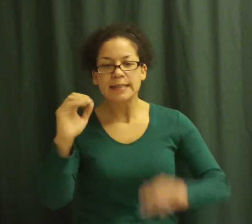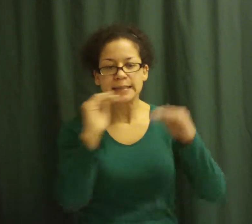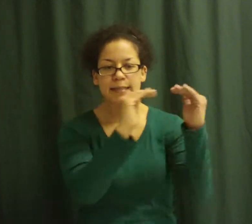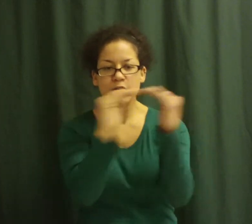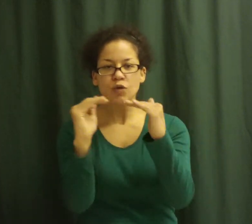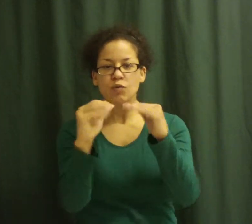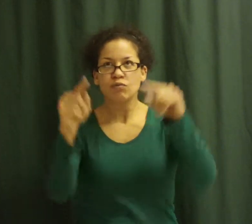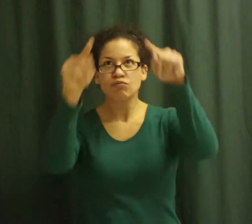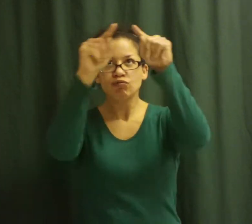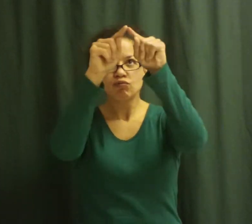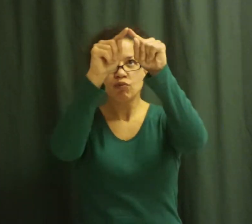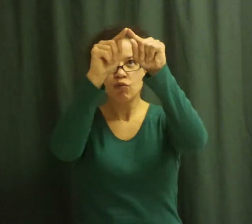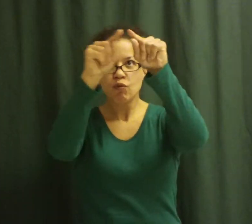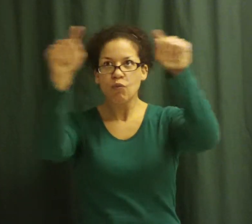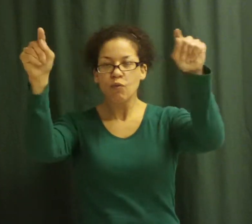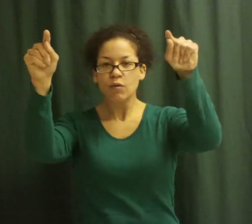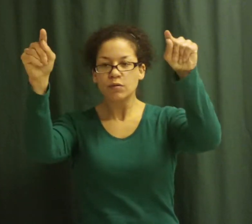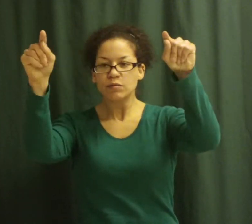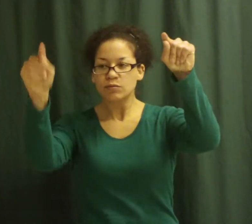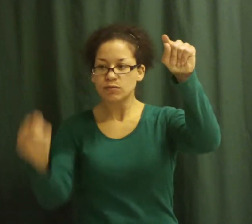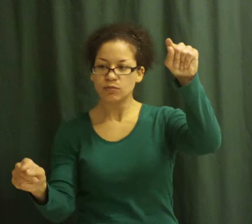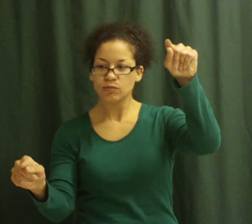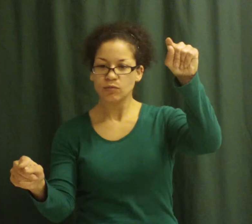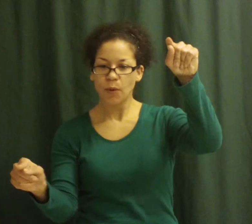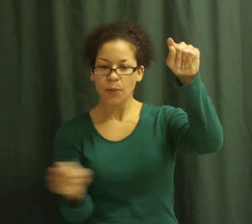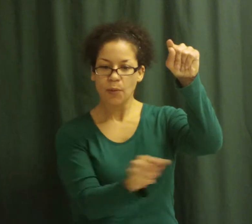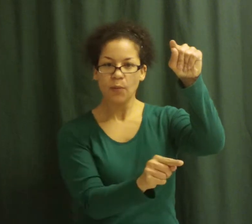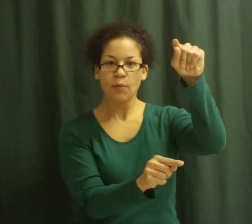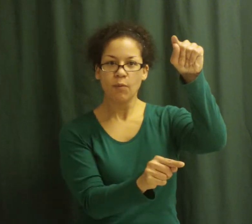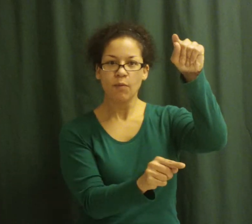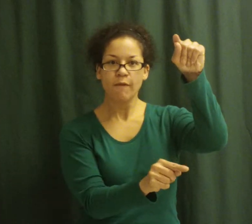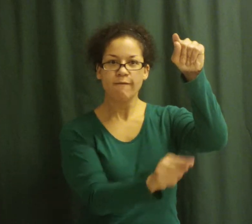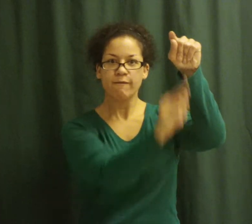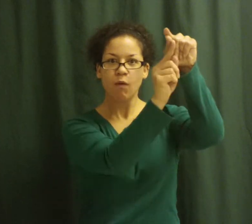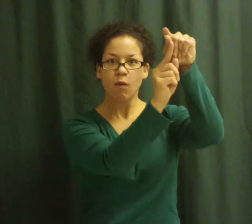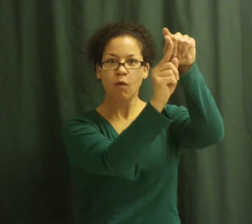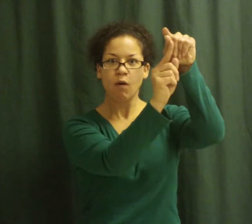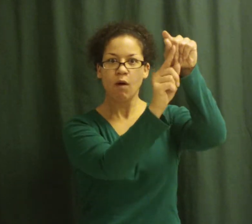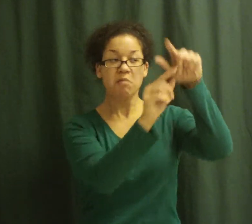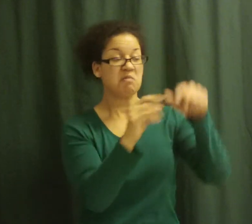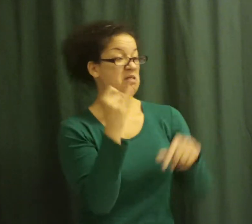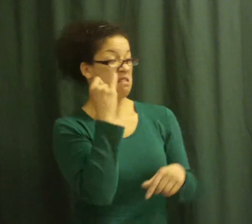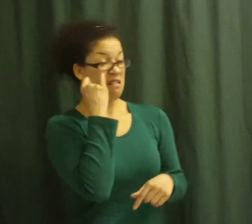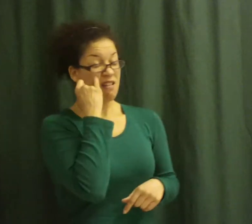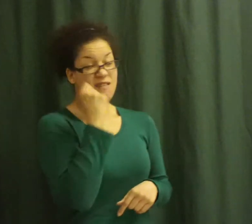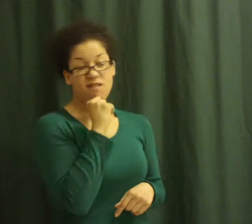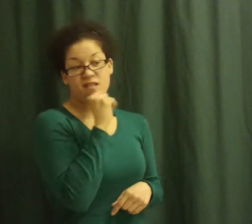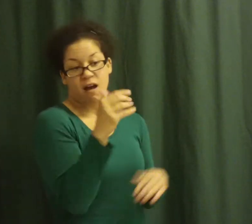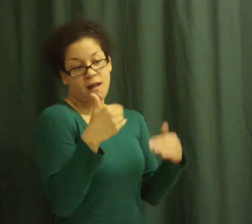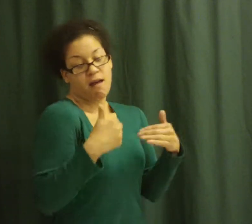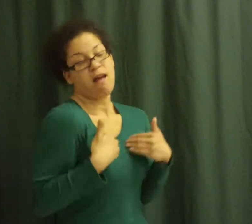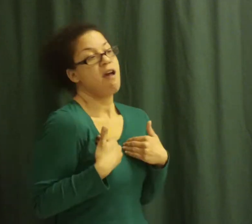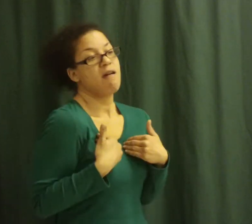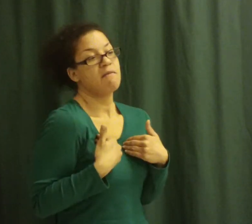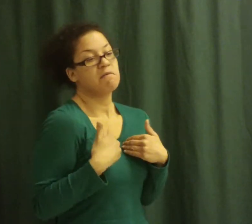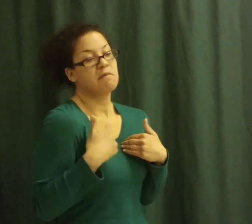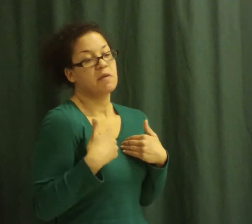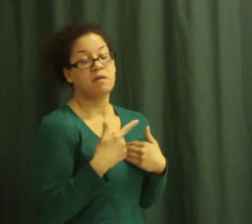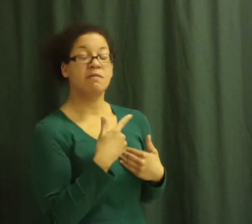4 sides exactly the same, then you are stupid and ugly